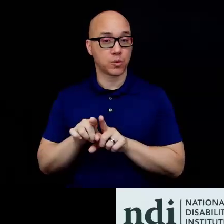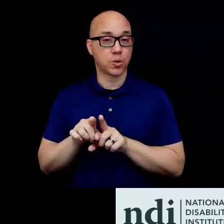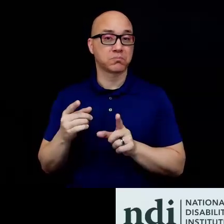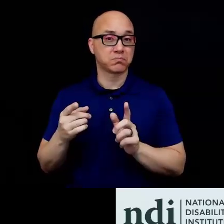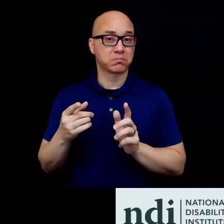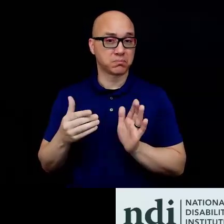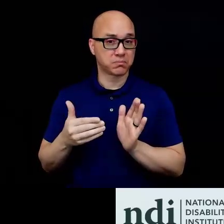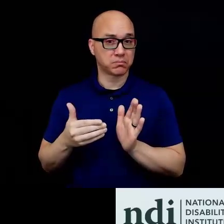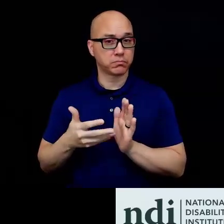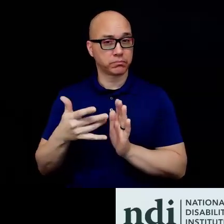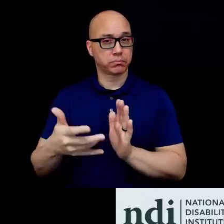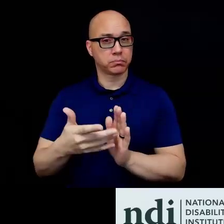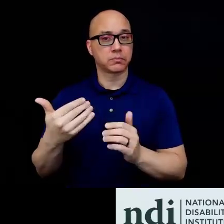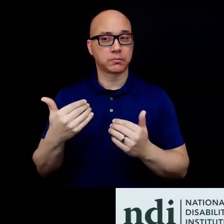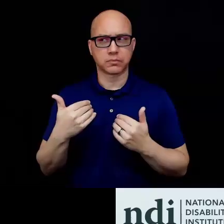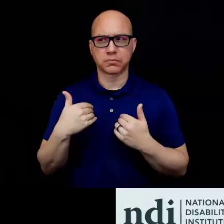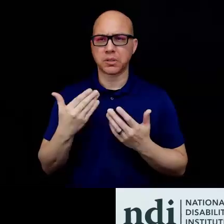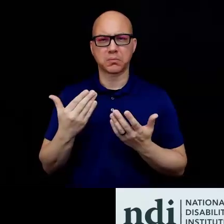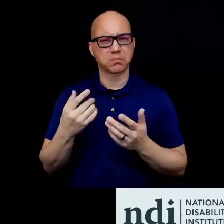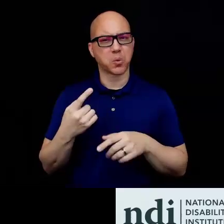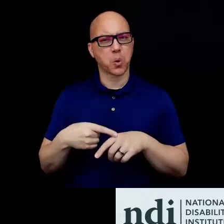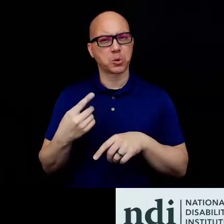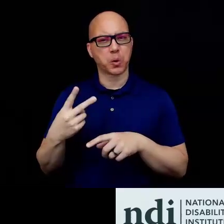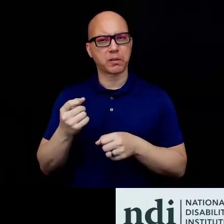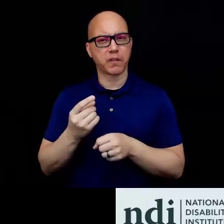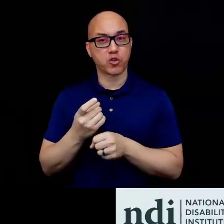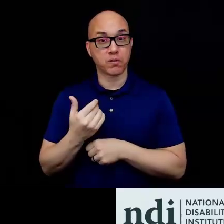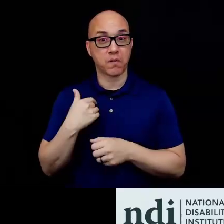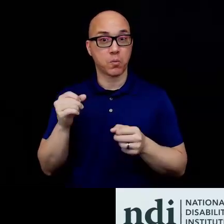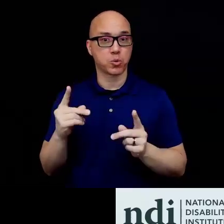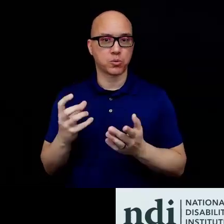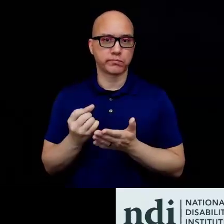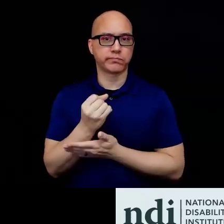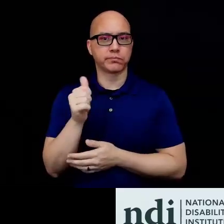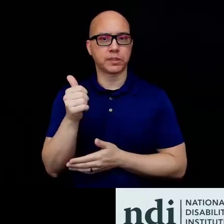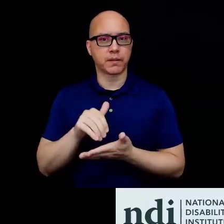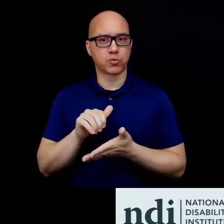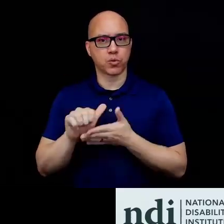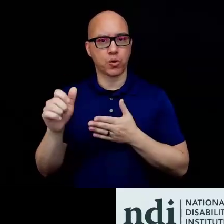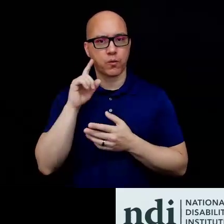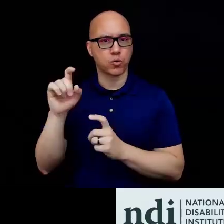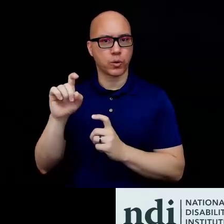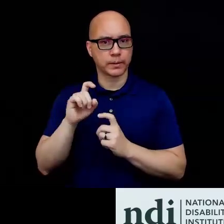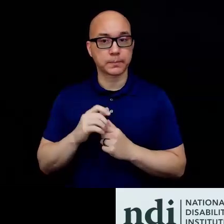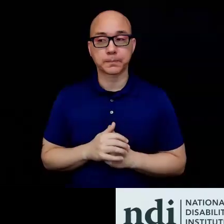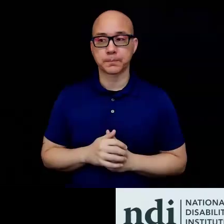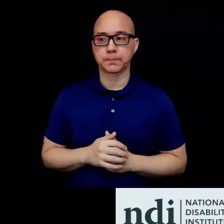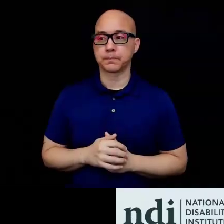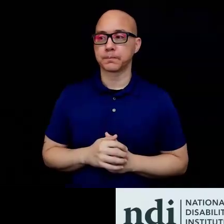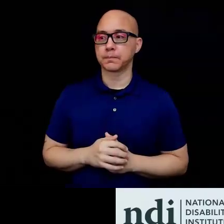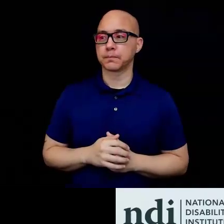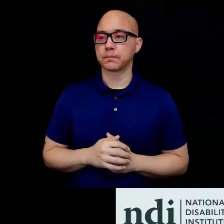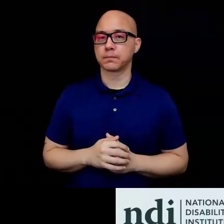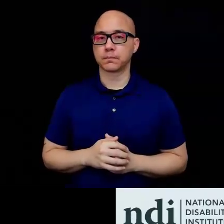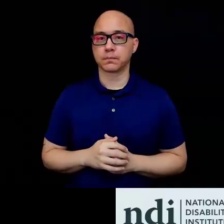out a couple times throughout the year. So you would want to sign up to be notified. Next slide.